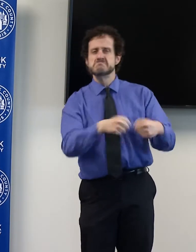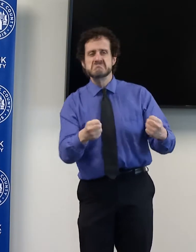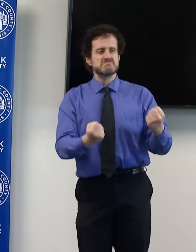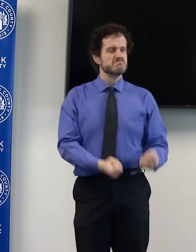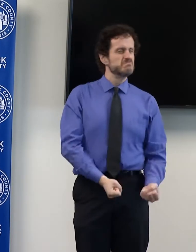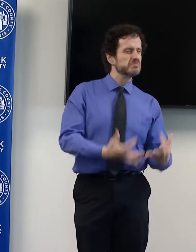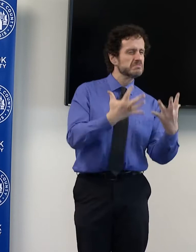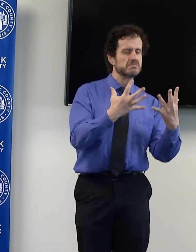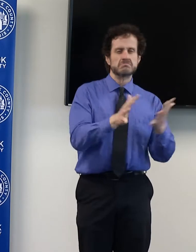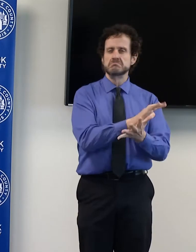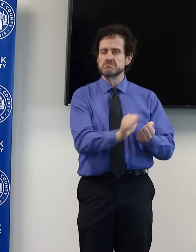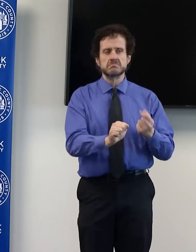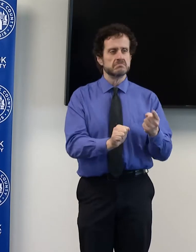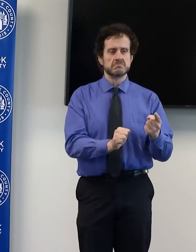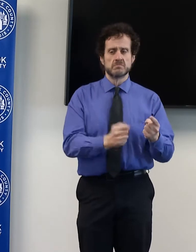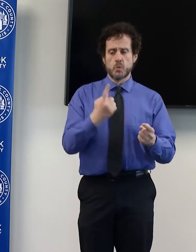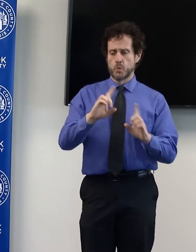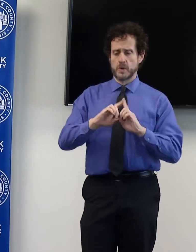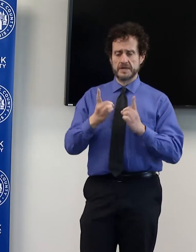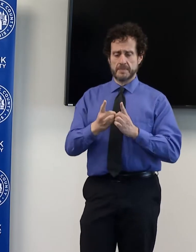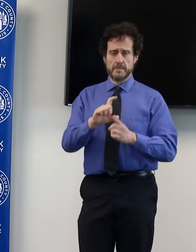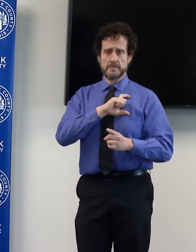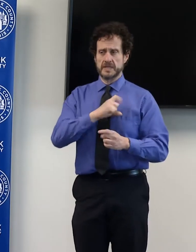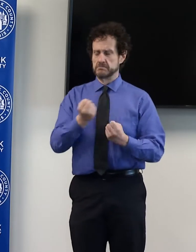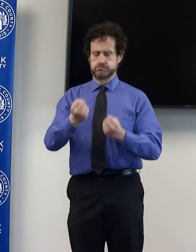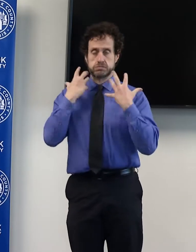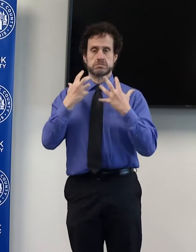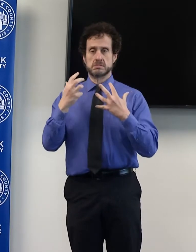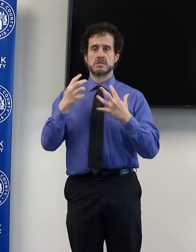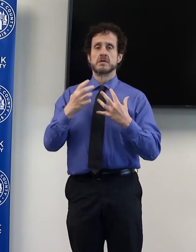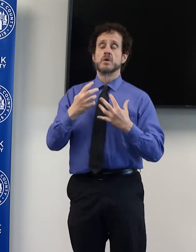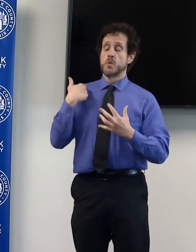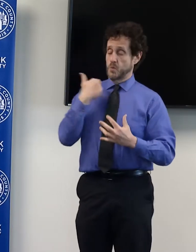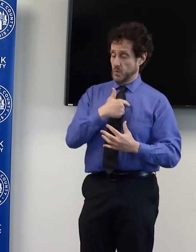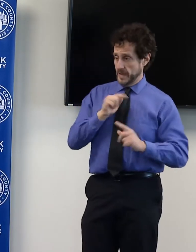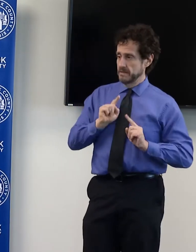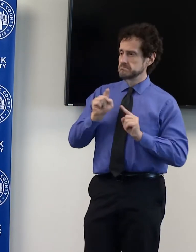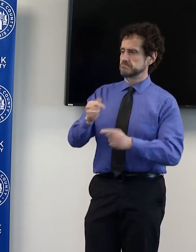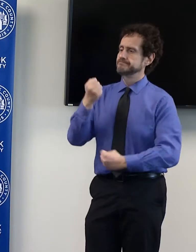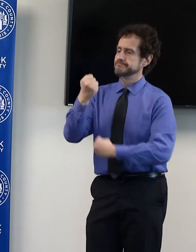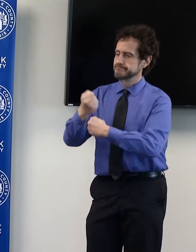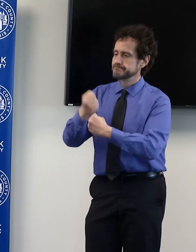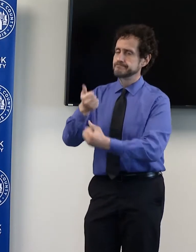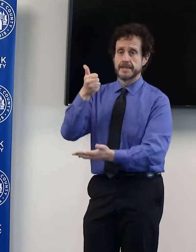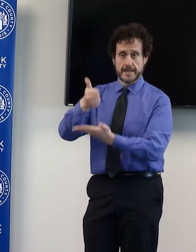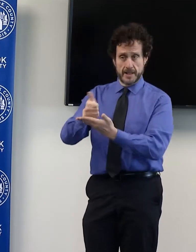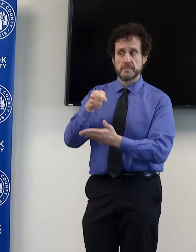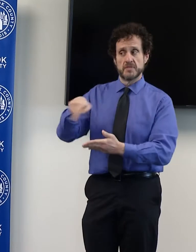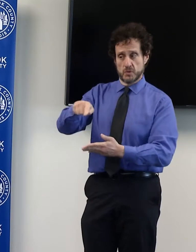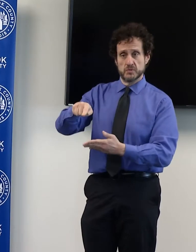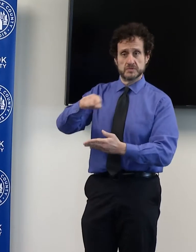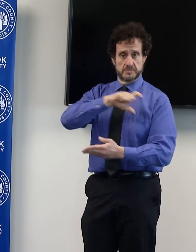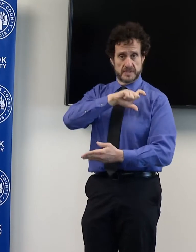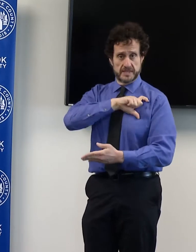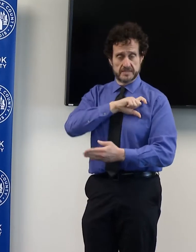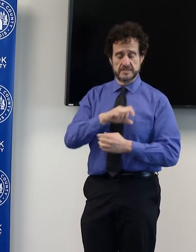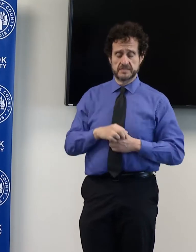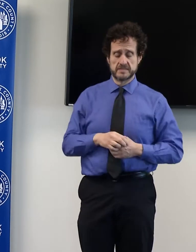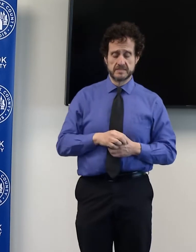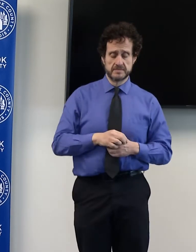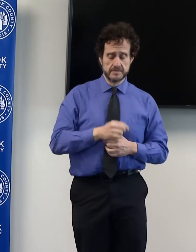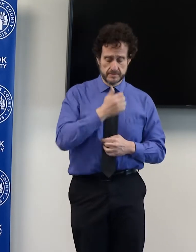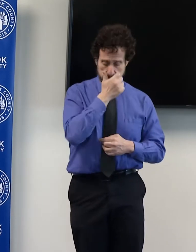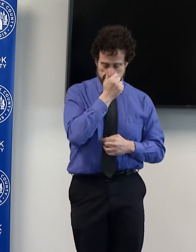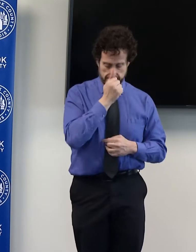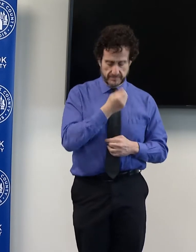can handle. So ourselves and others are coming in to assist. And in doing that, we've activated